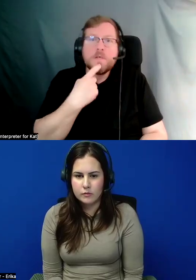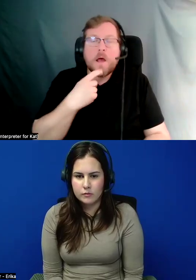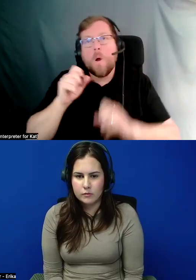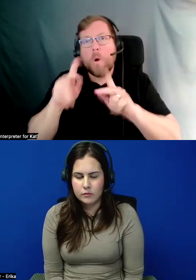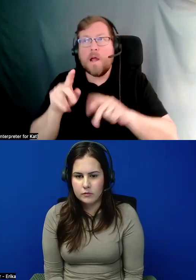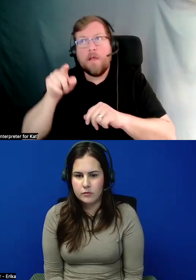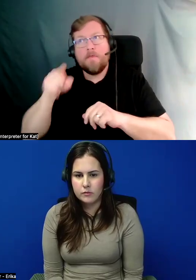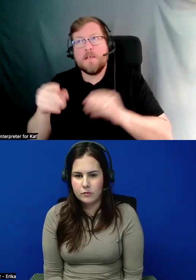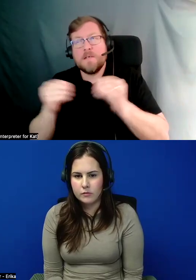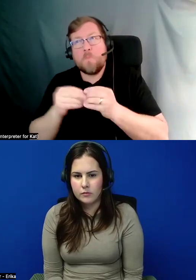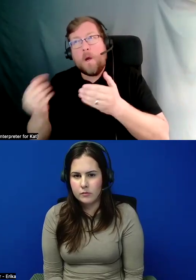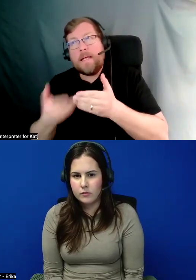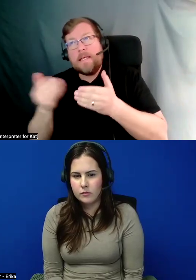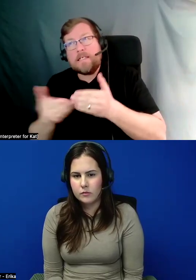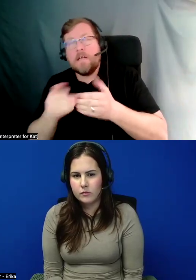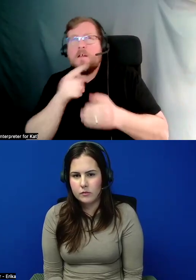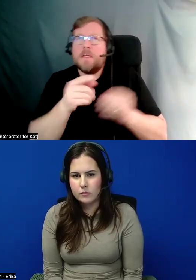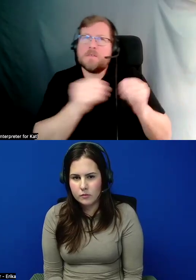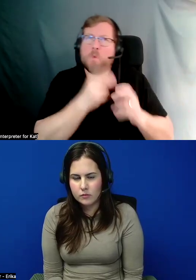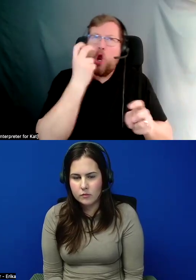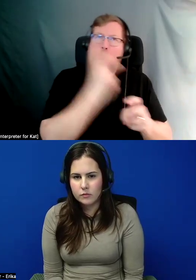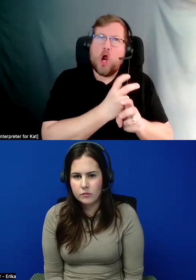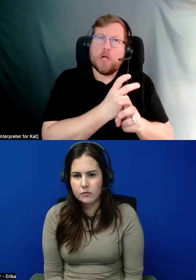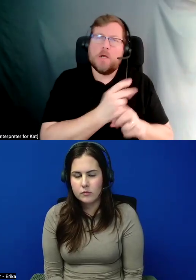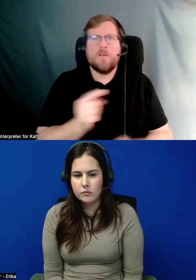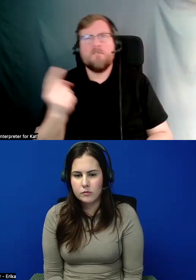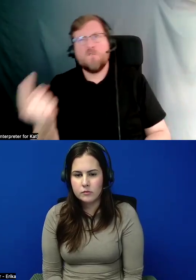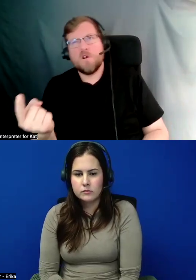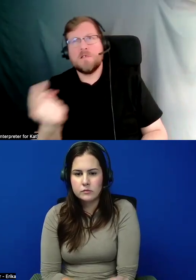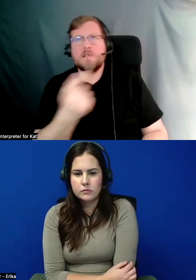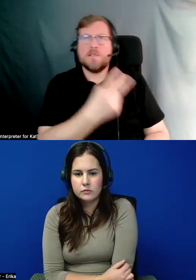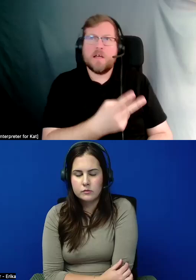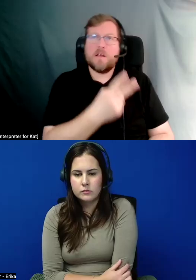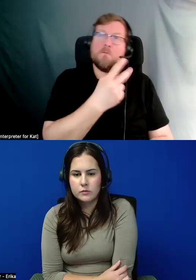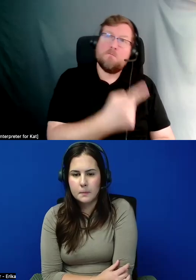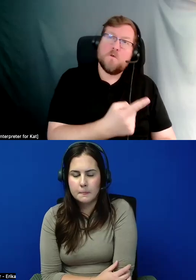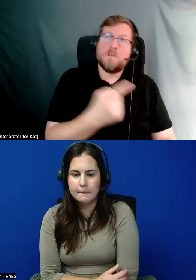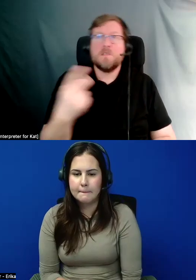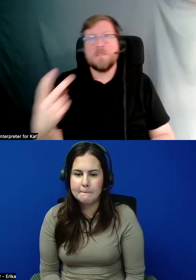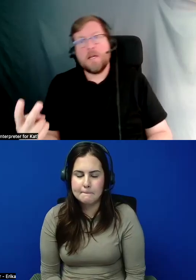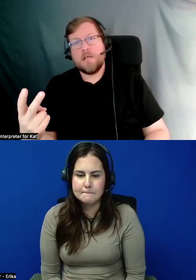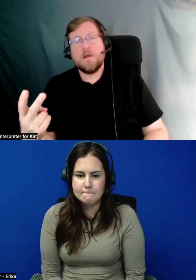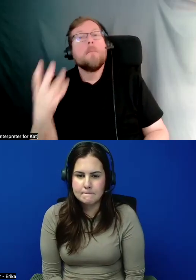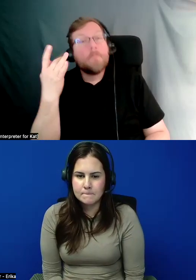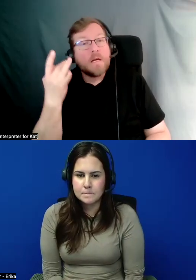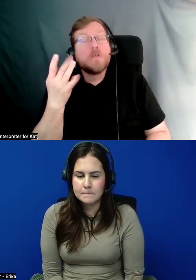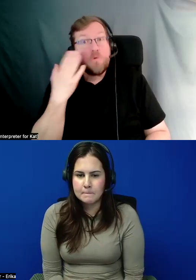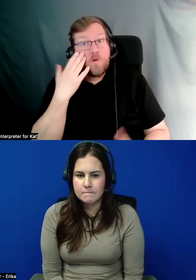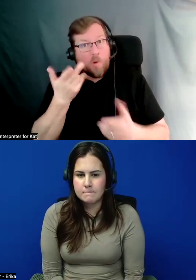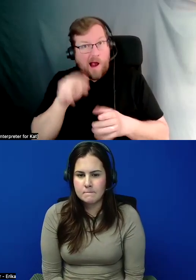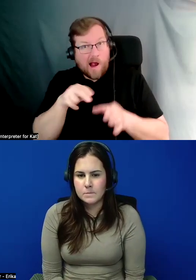easier or what's challenging to do to the hard or challenging getting both because it's the math because you are on the